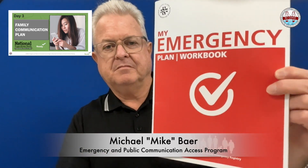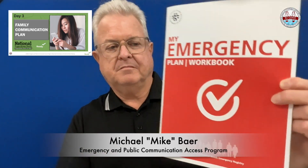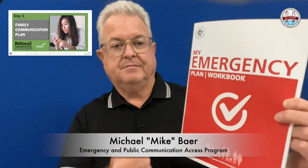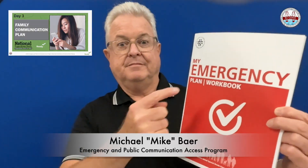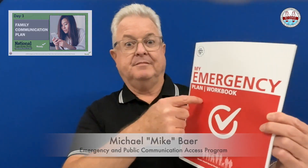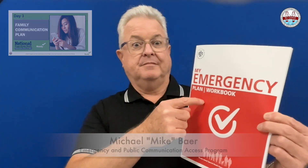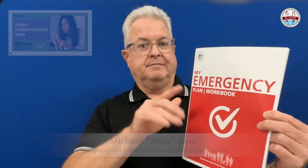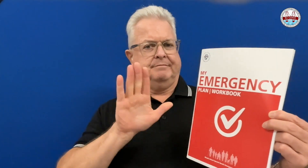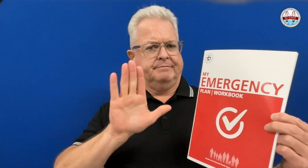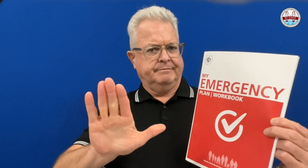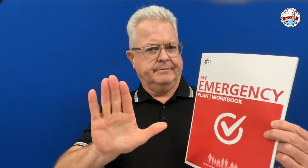workbook.